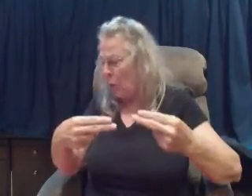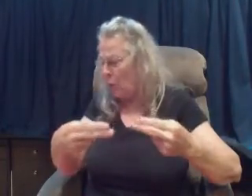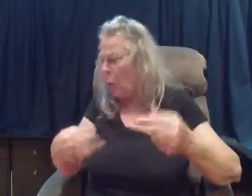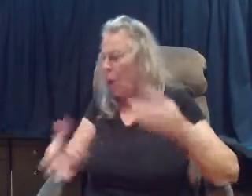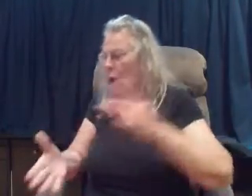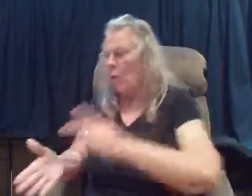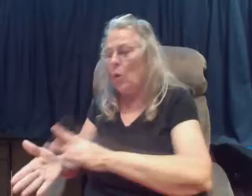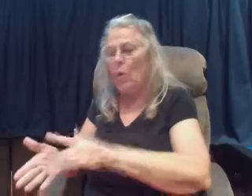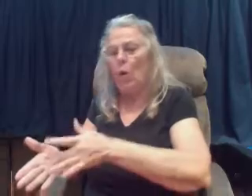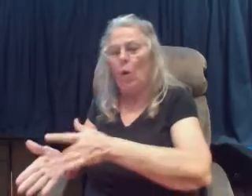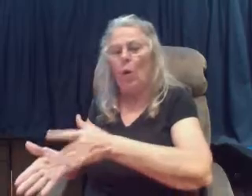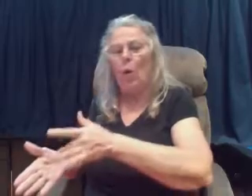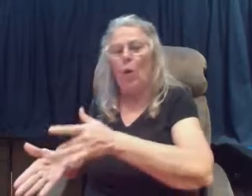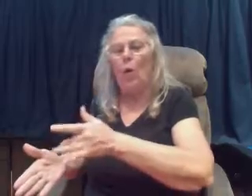Deo.